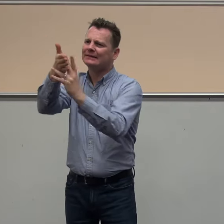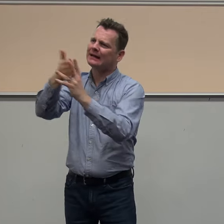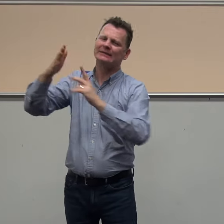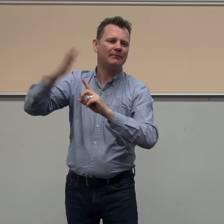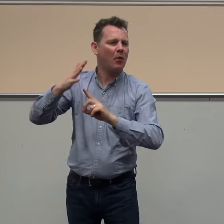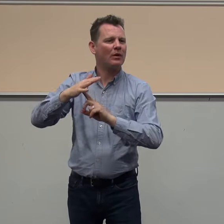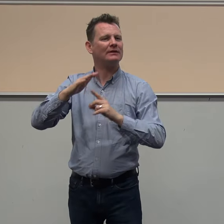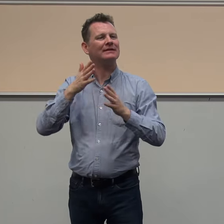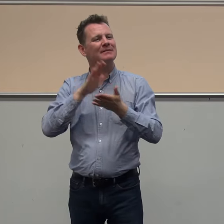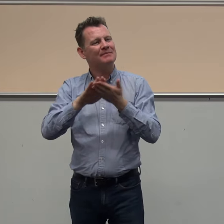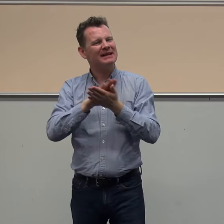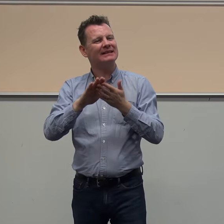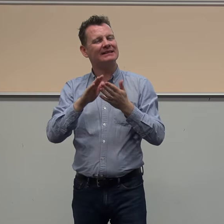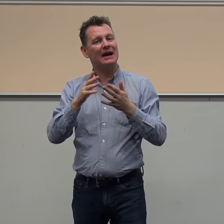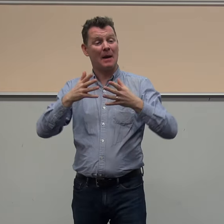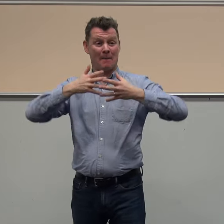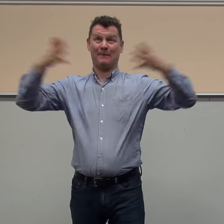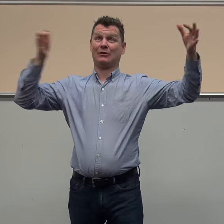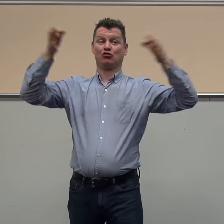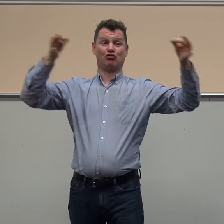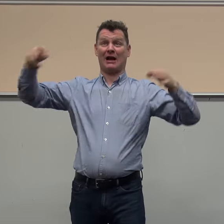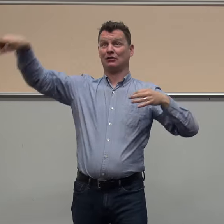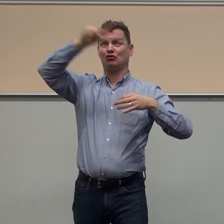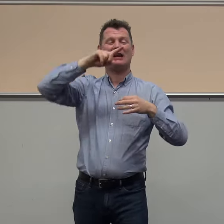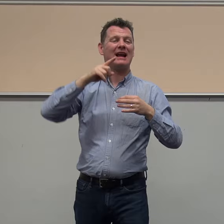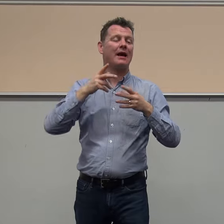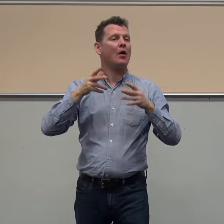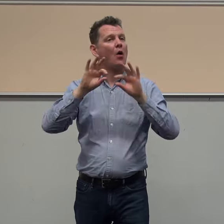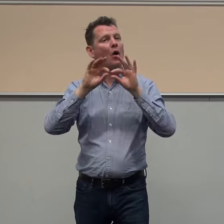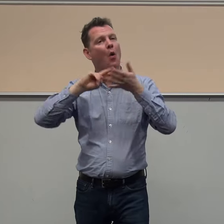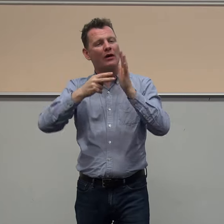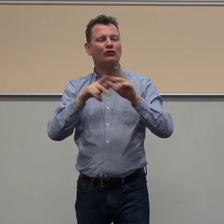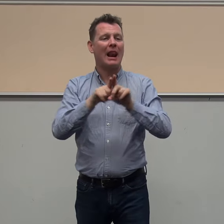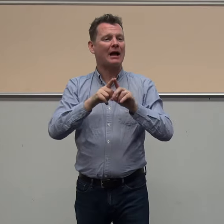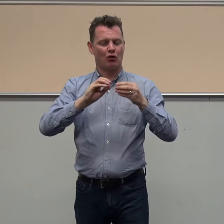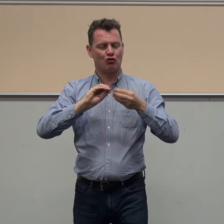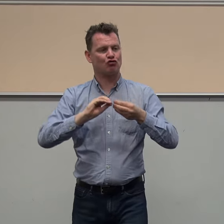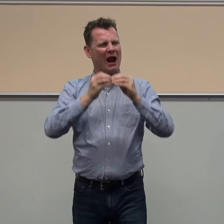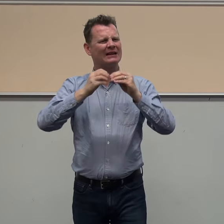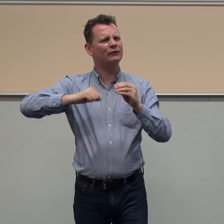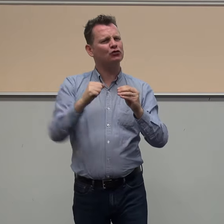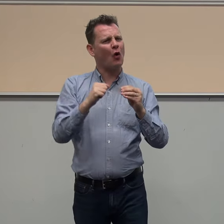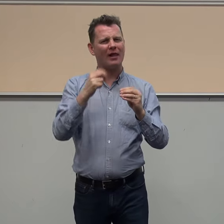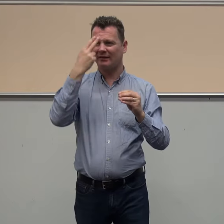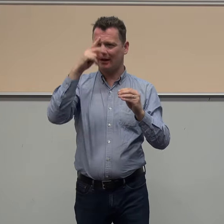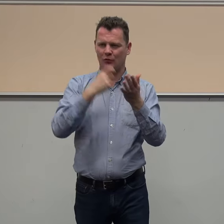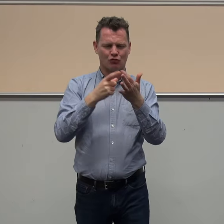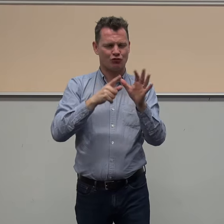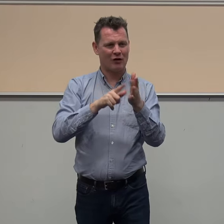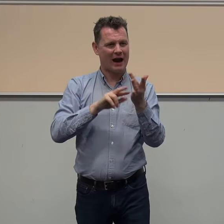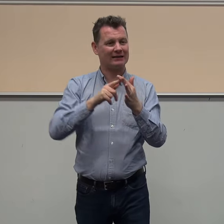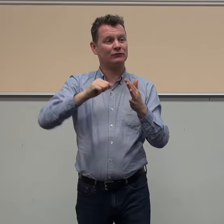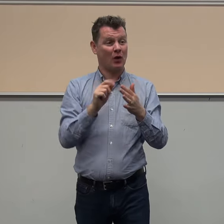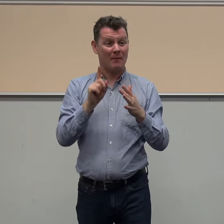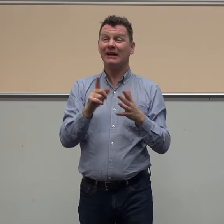strategic bodies like Creative Scotland to do something, but without the financial backup,